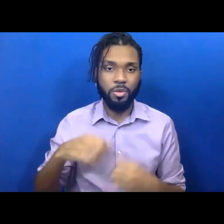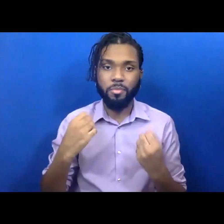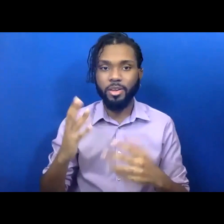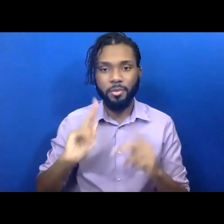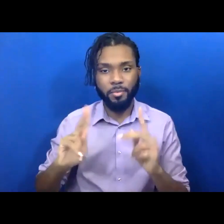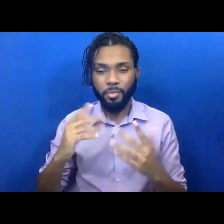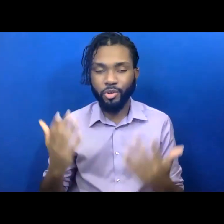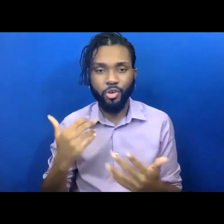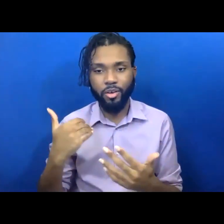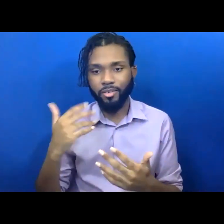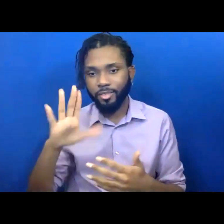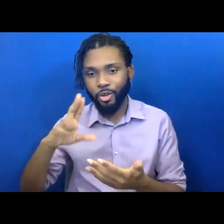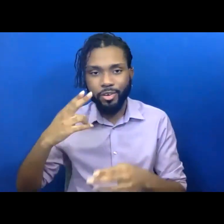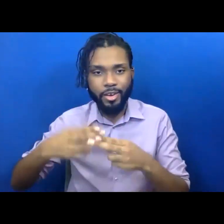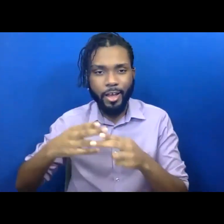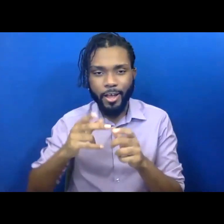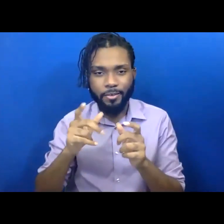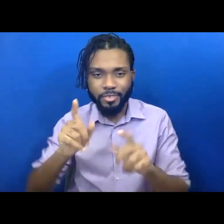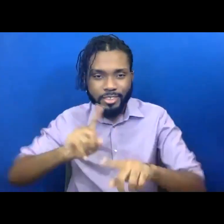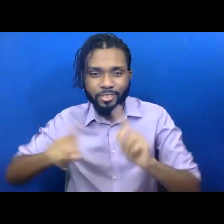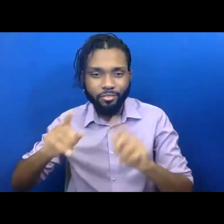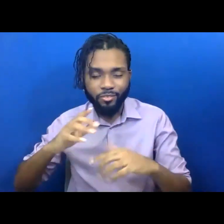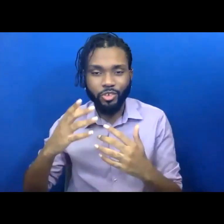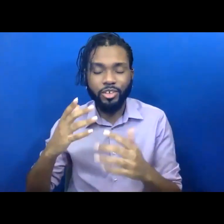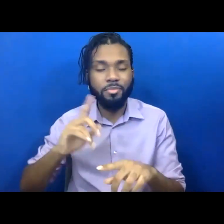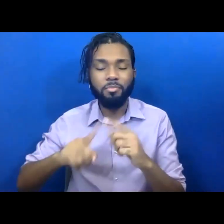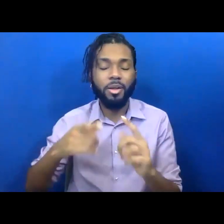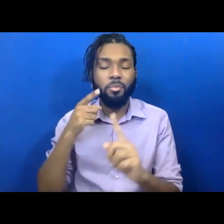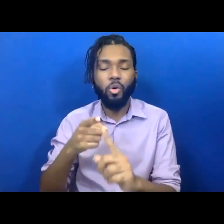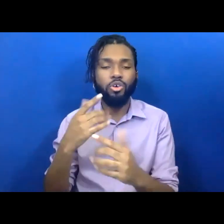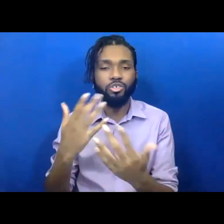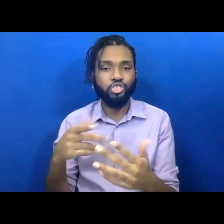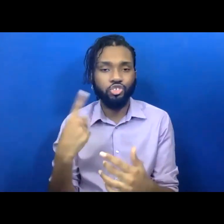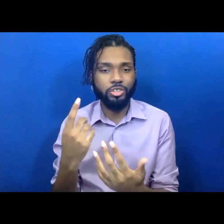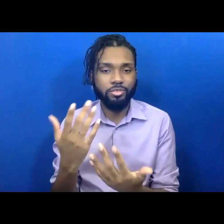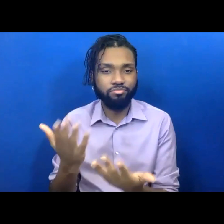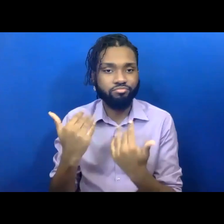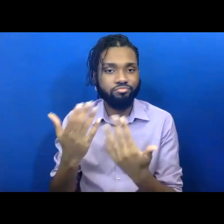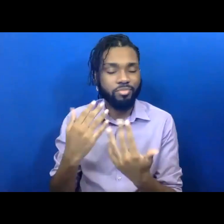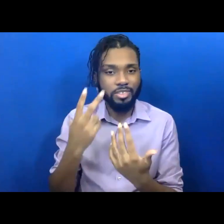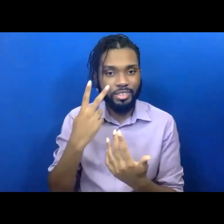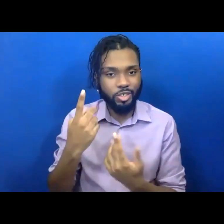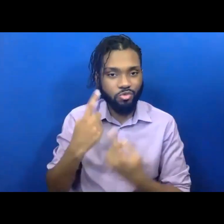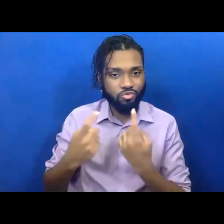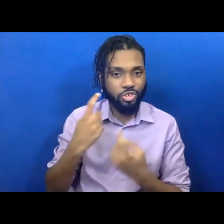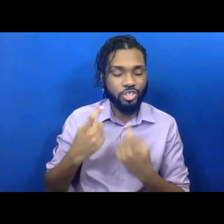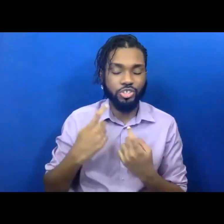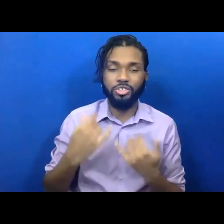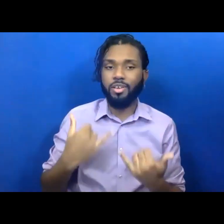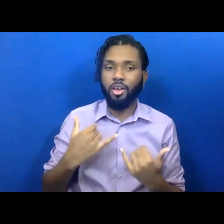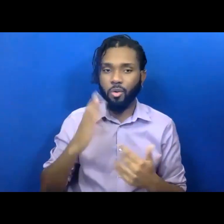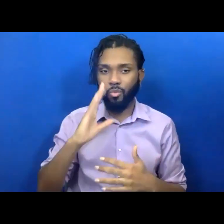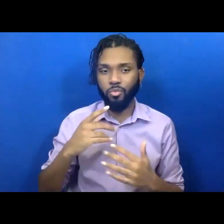different names and such, but the idea is get these questions out, see which respondents have things to say, and we'll do this now for a half an